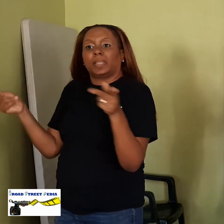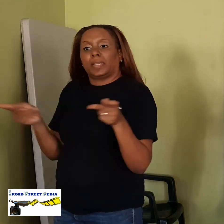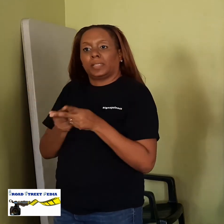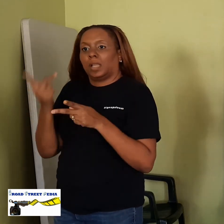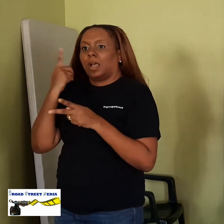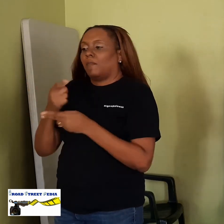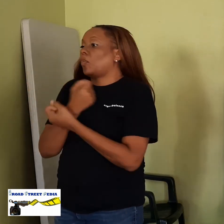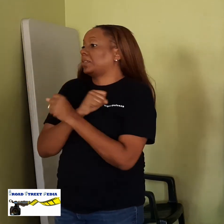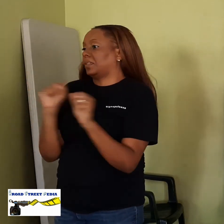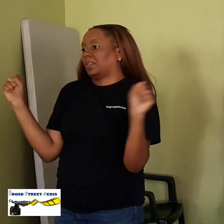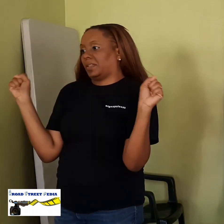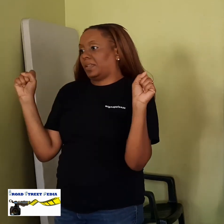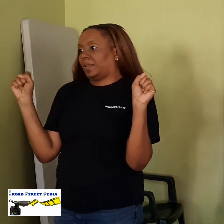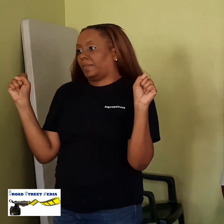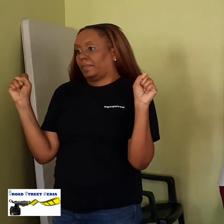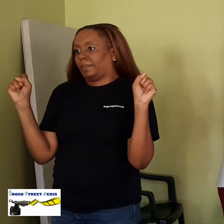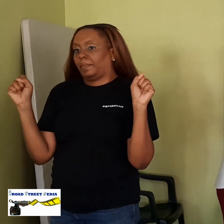crops